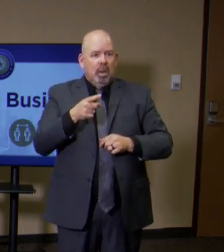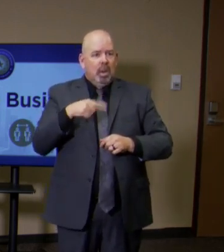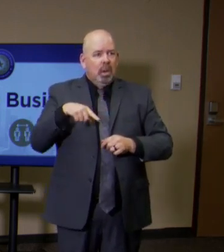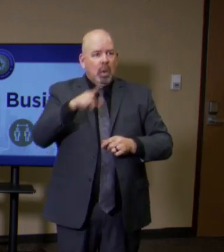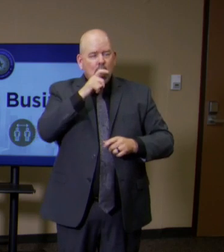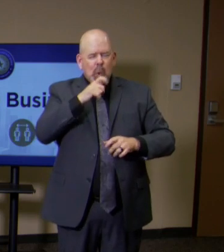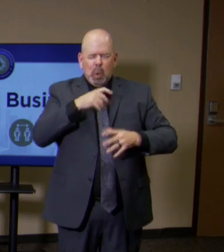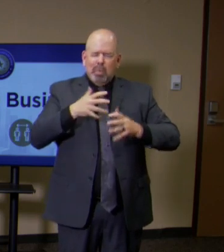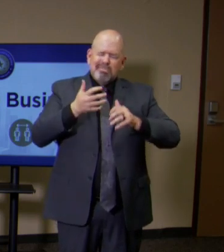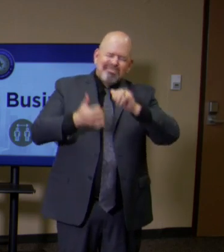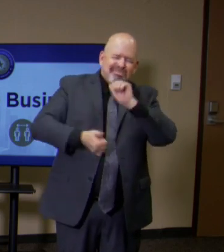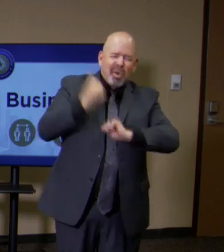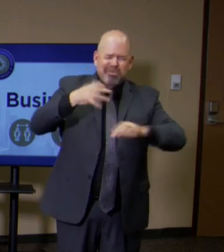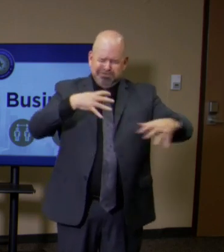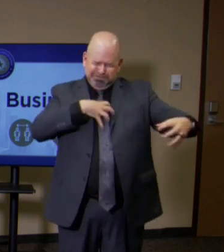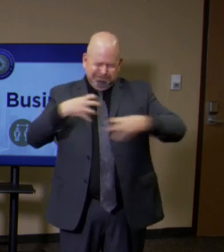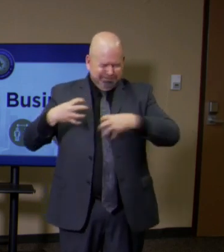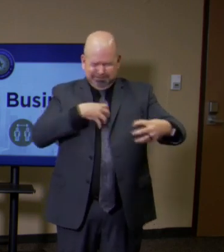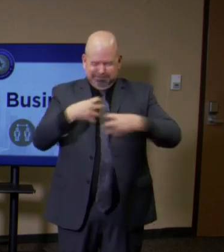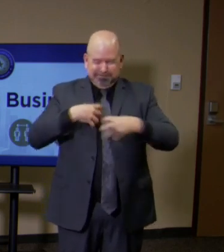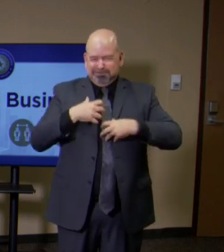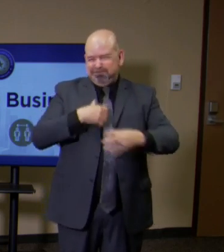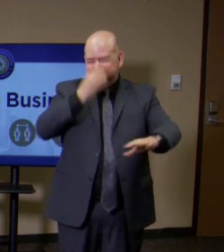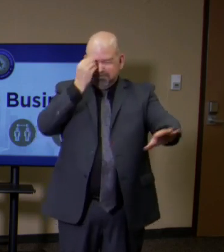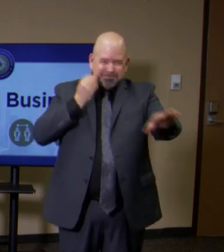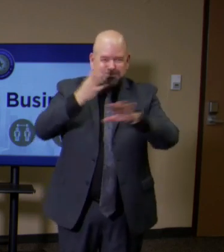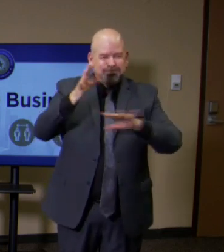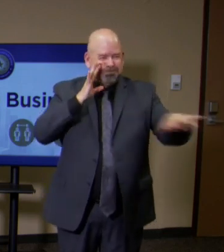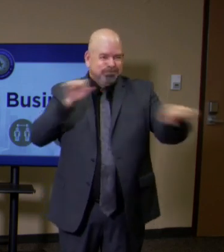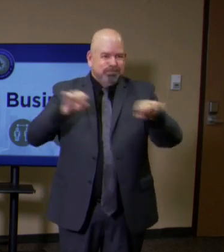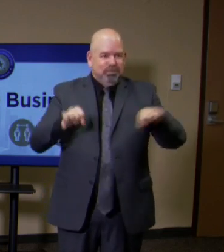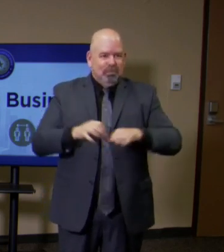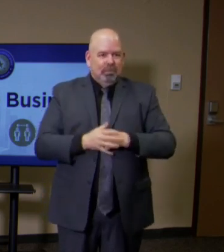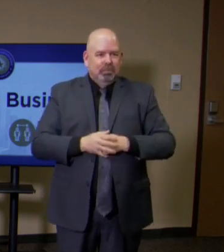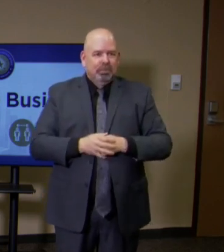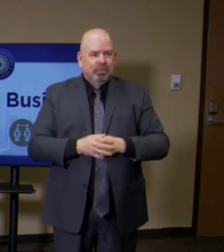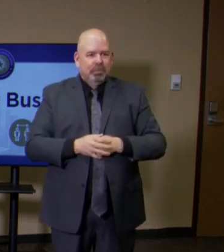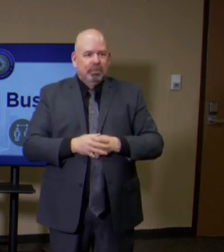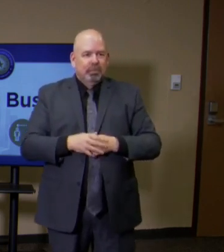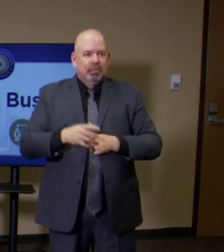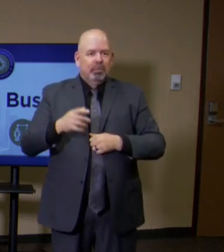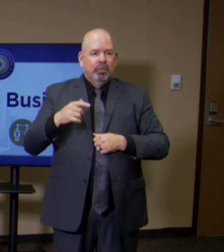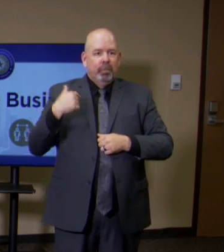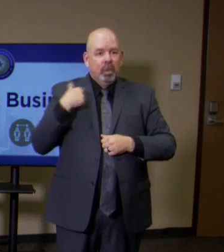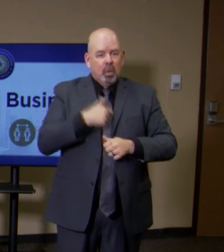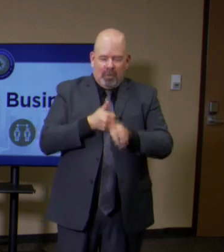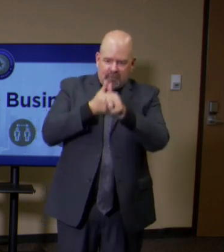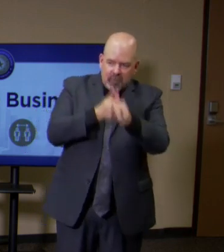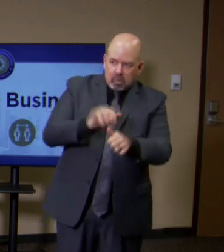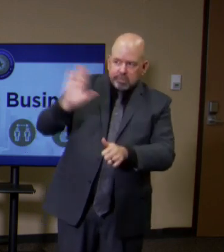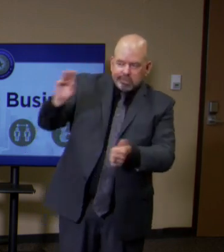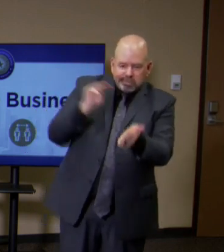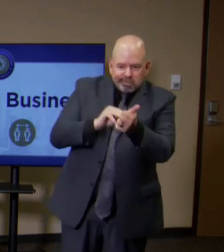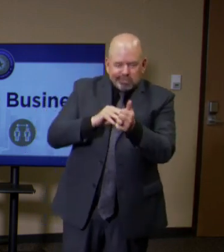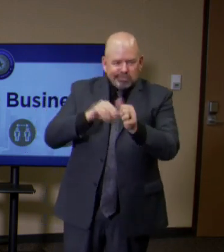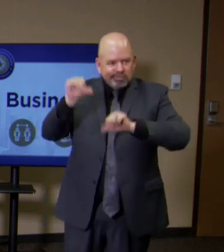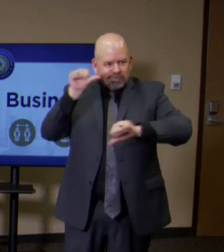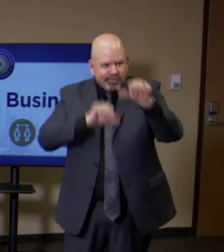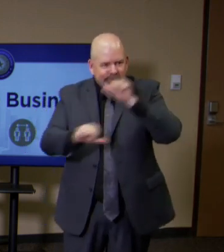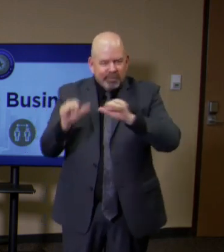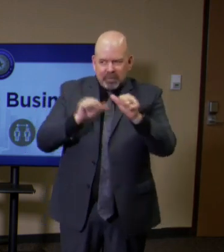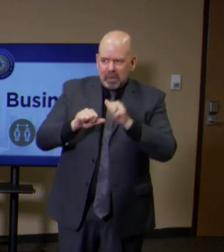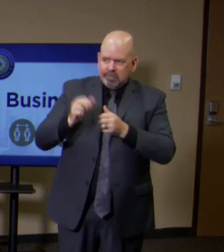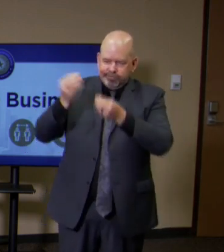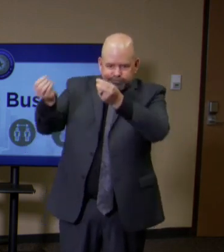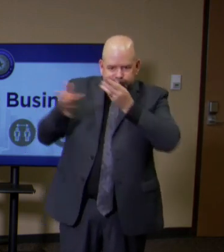our local scientists, our local chiefs of epidemiology, infectious disease, public health professionals like Dr. Wong, CEOs